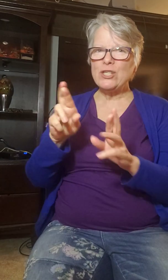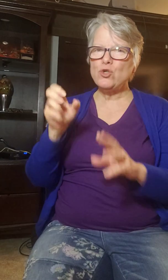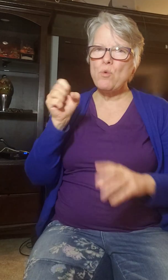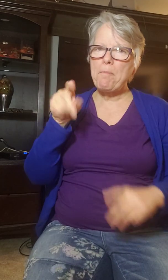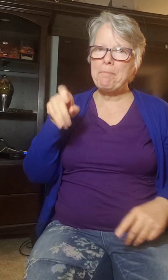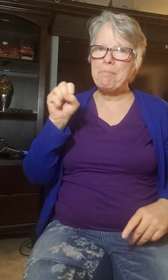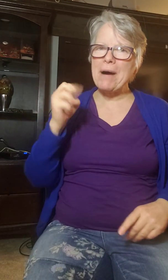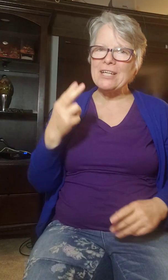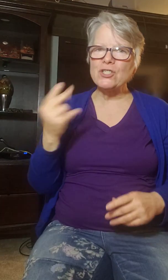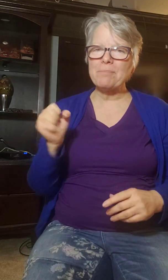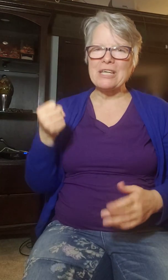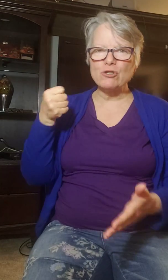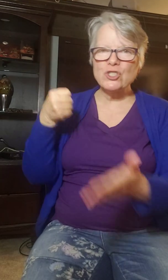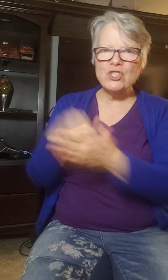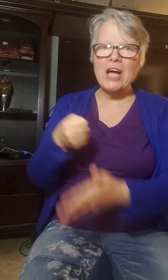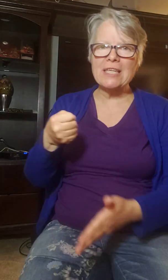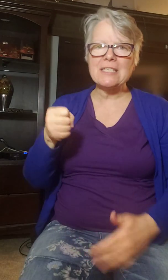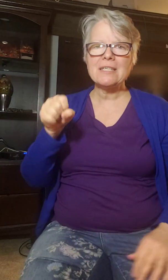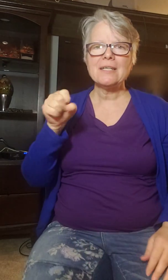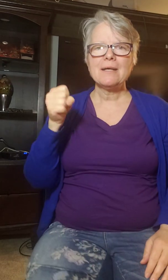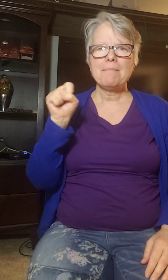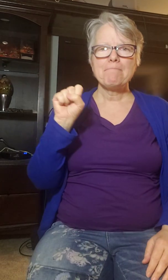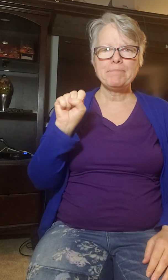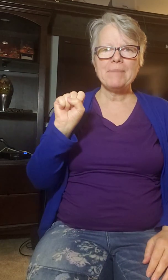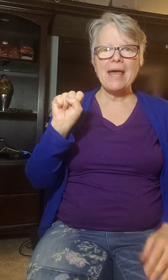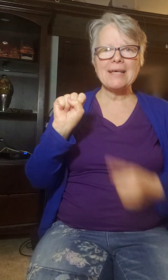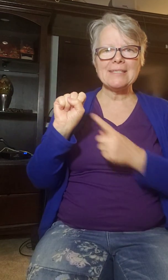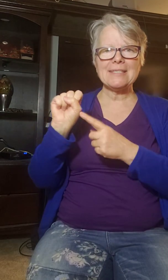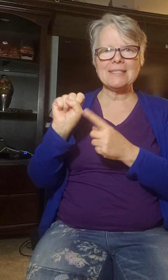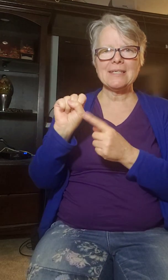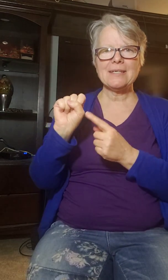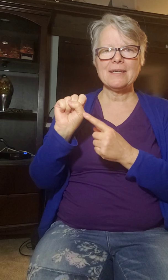to punch something, or socket. S.